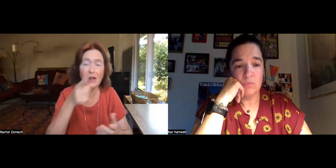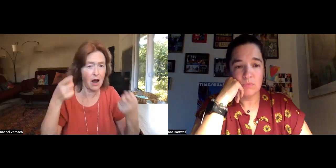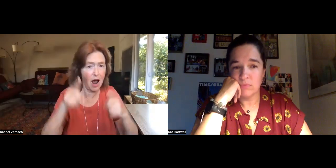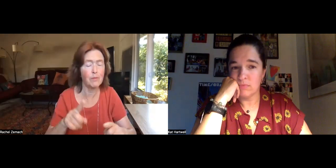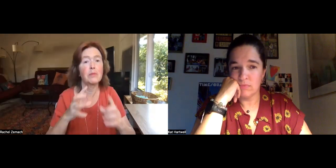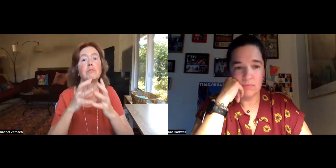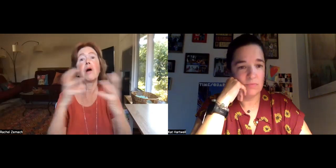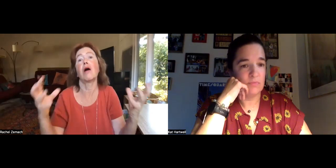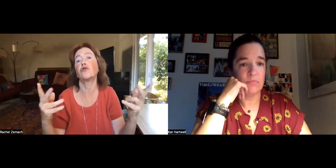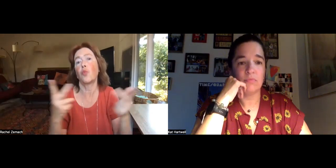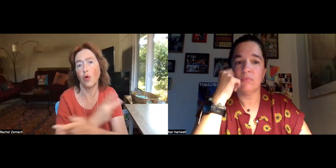what really happened,